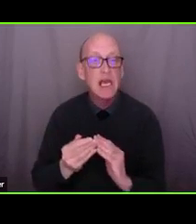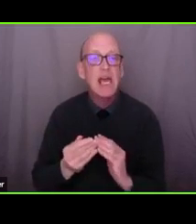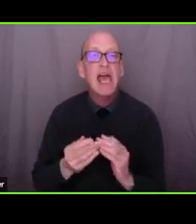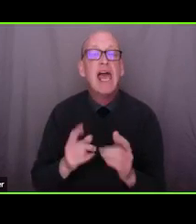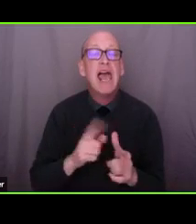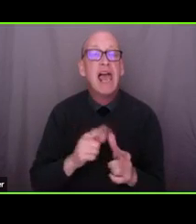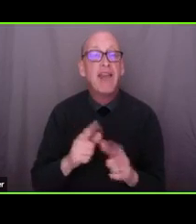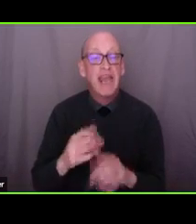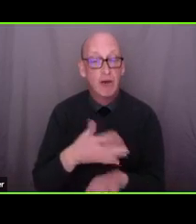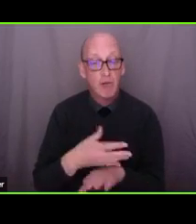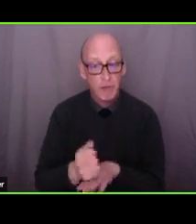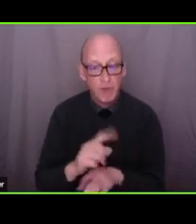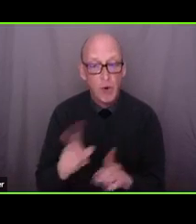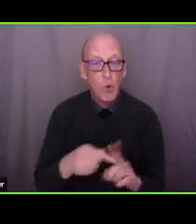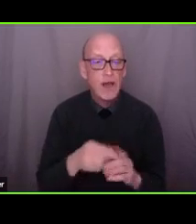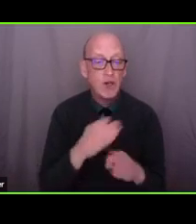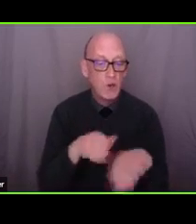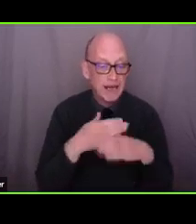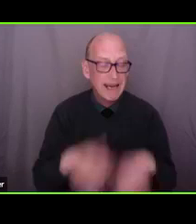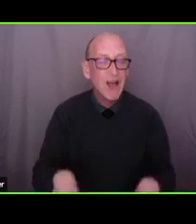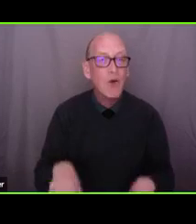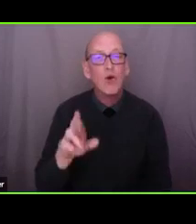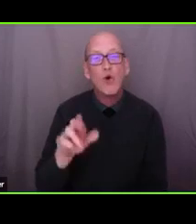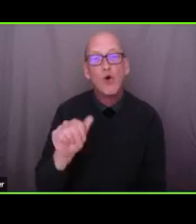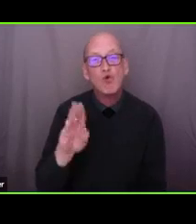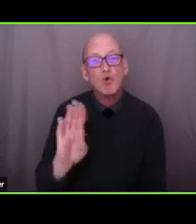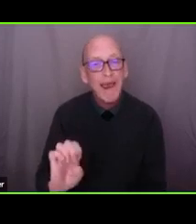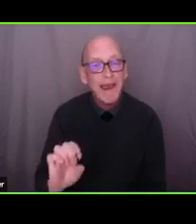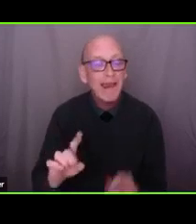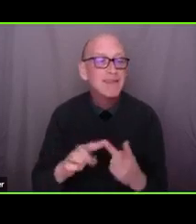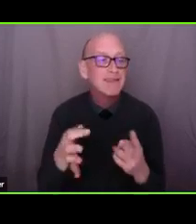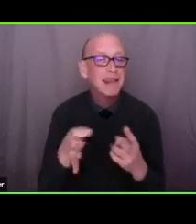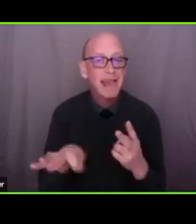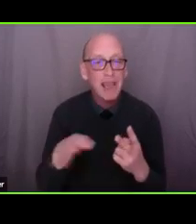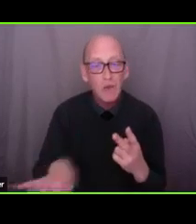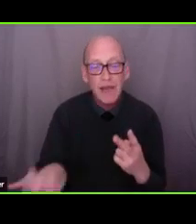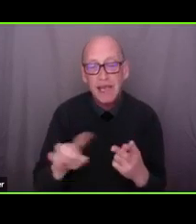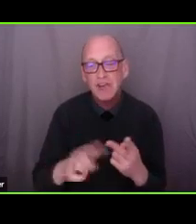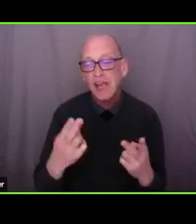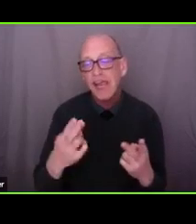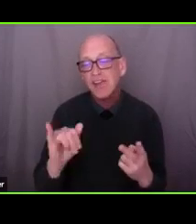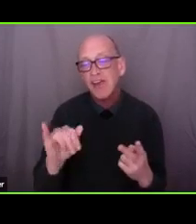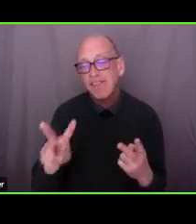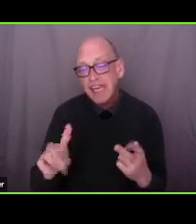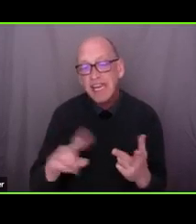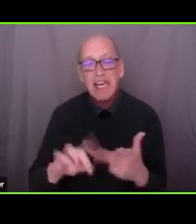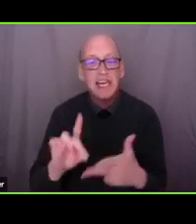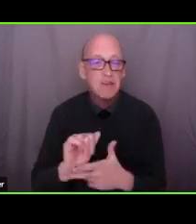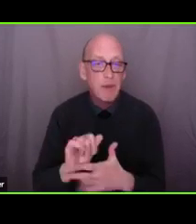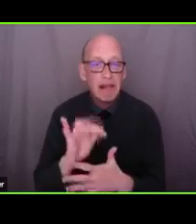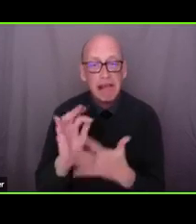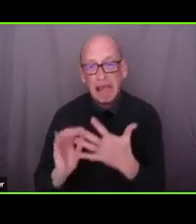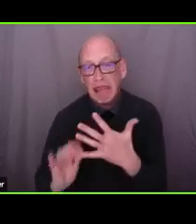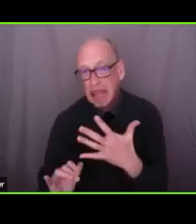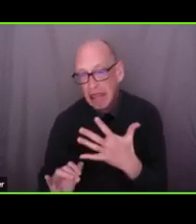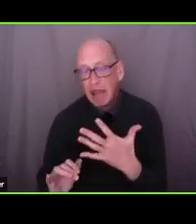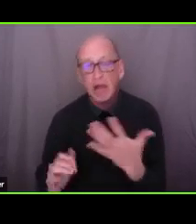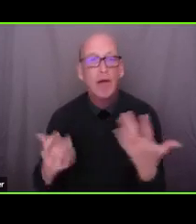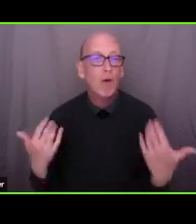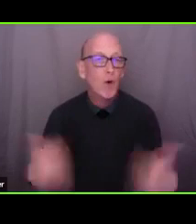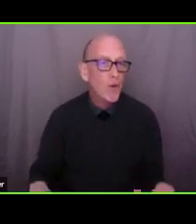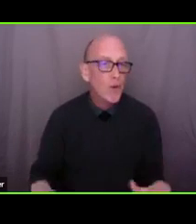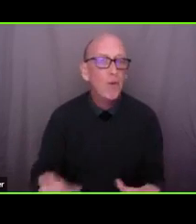break that down by race, ethnicity, language, HIV status, disability, and whatnot. And I think a